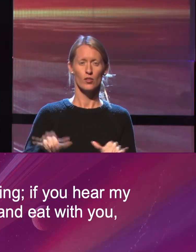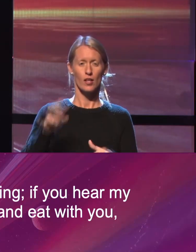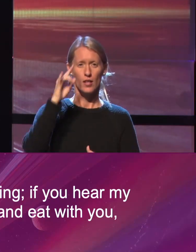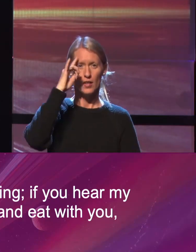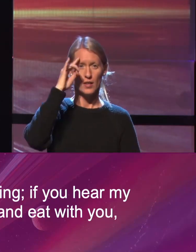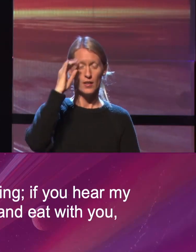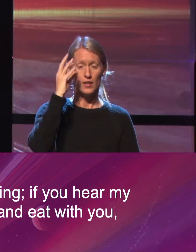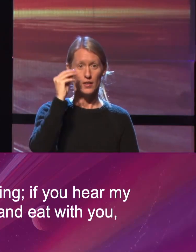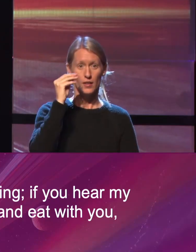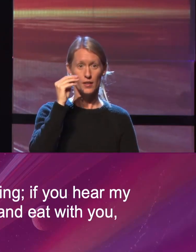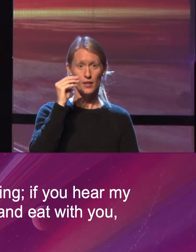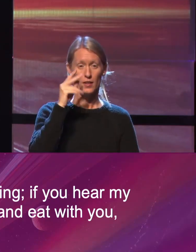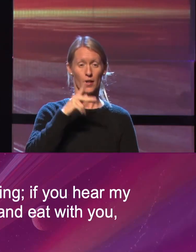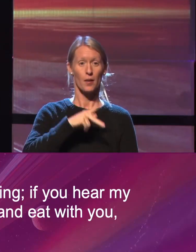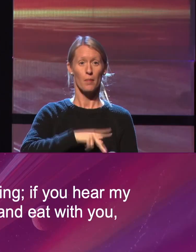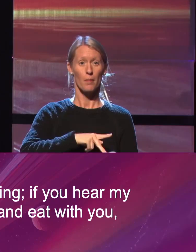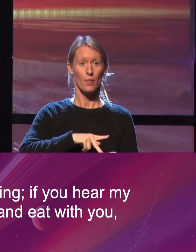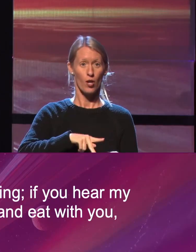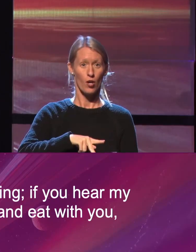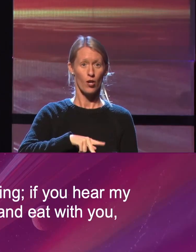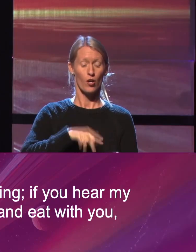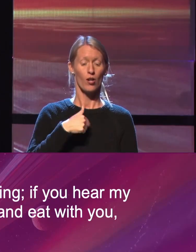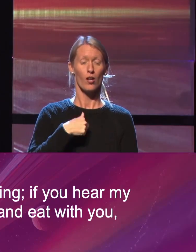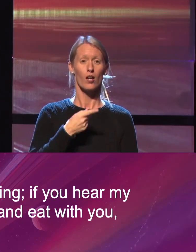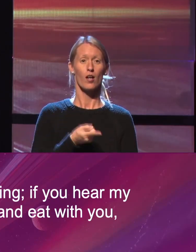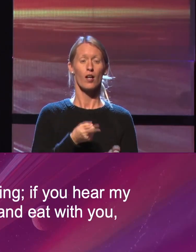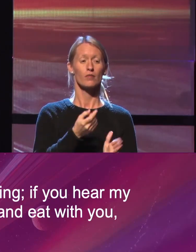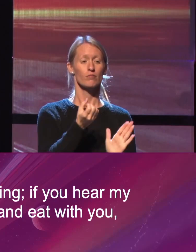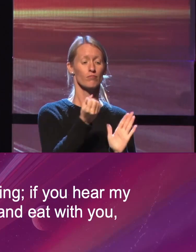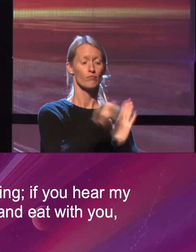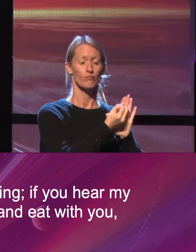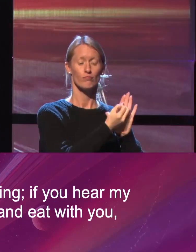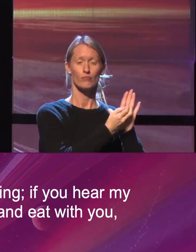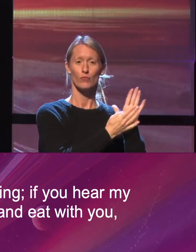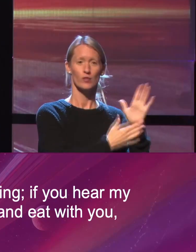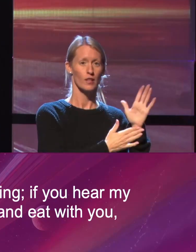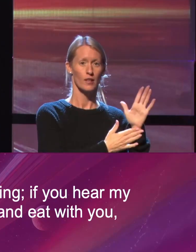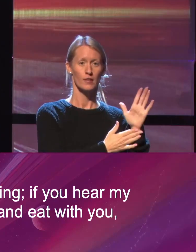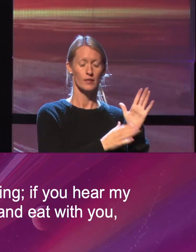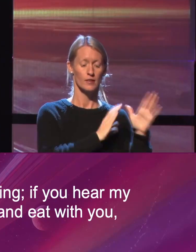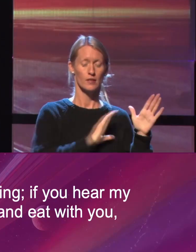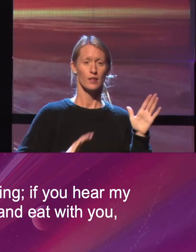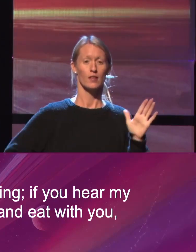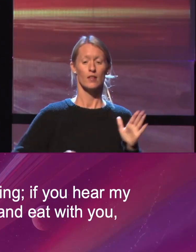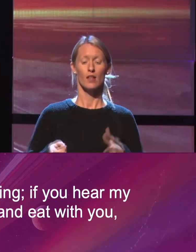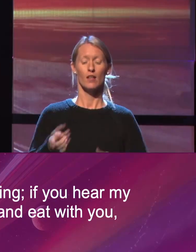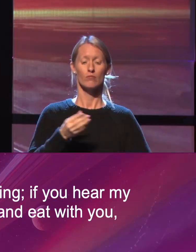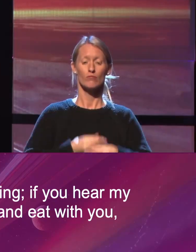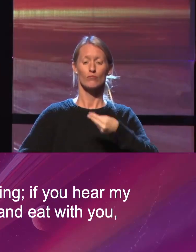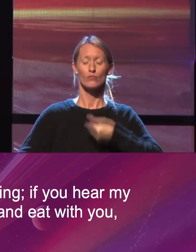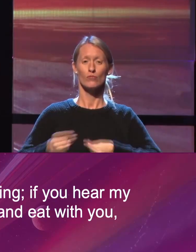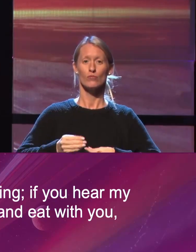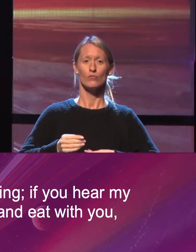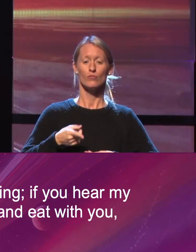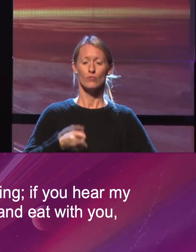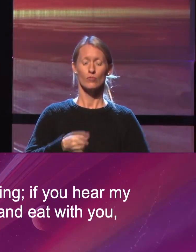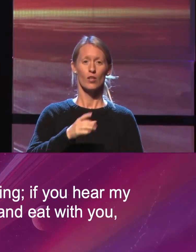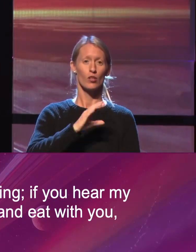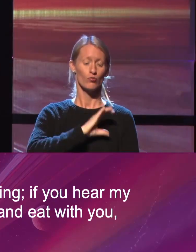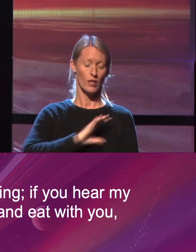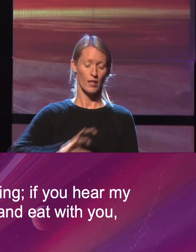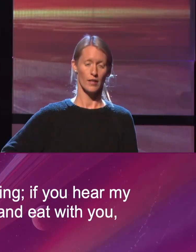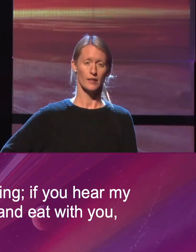Christ as Paul, who says, I am crucified with Christ. It's no longer I who live, but Christ lives in me. It's just a different language.